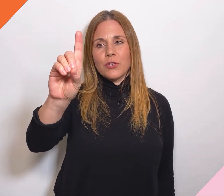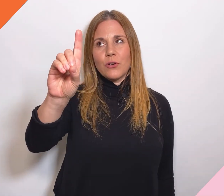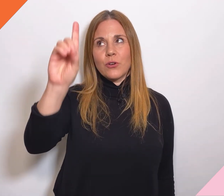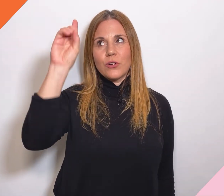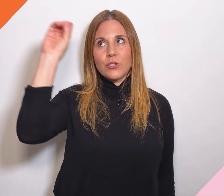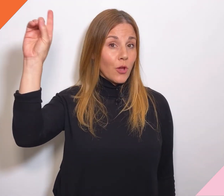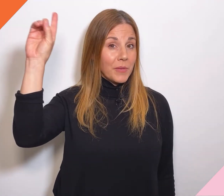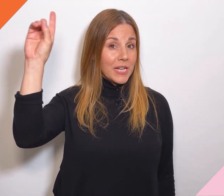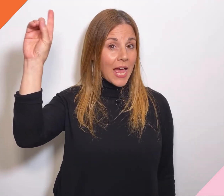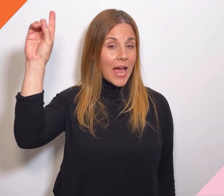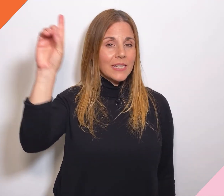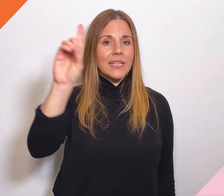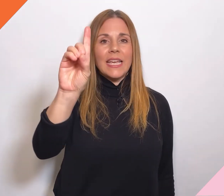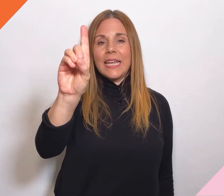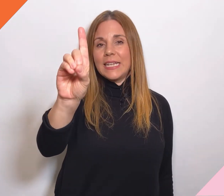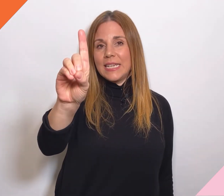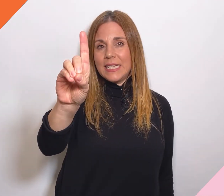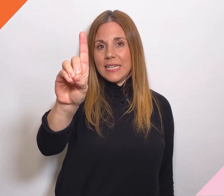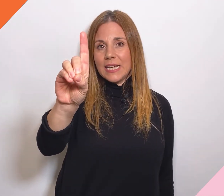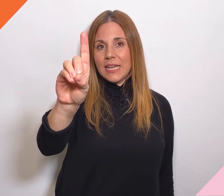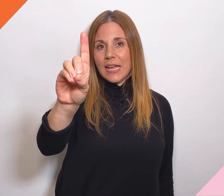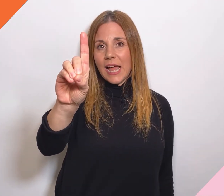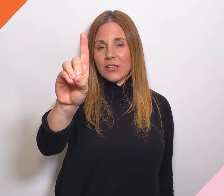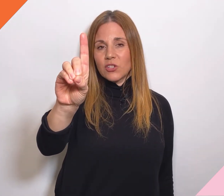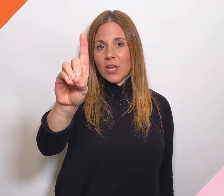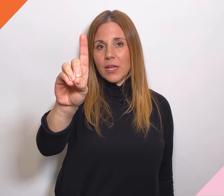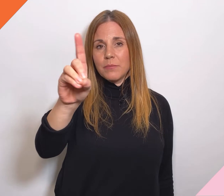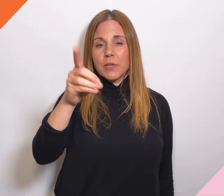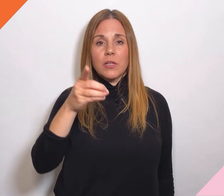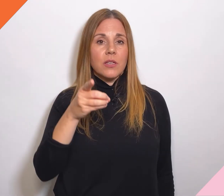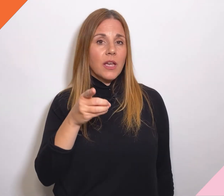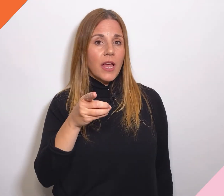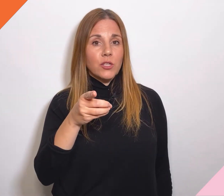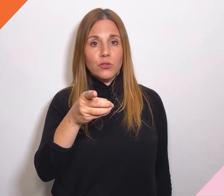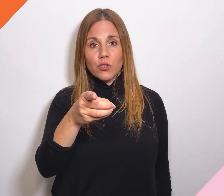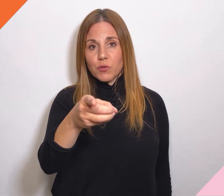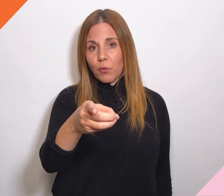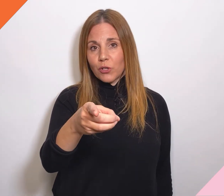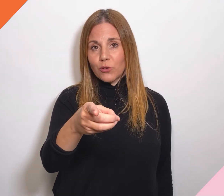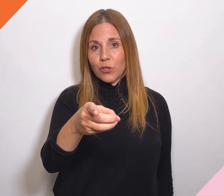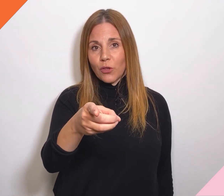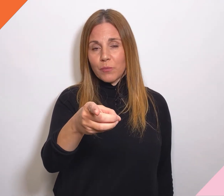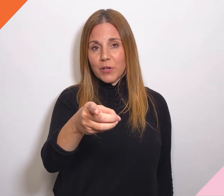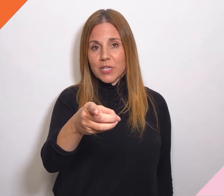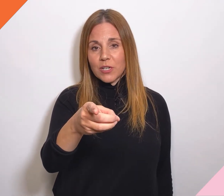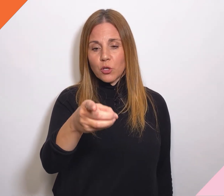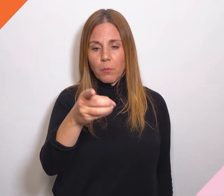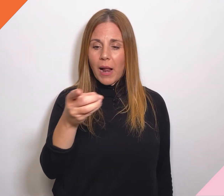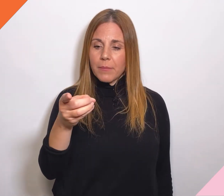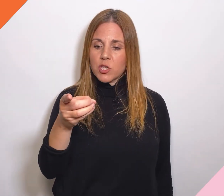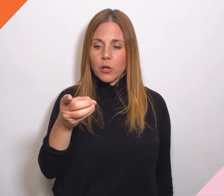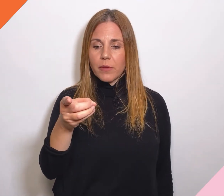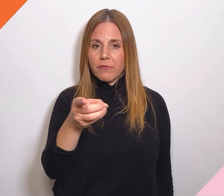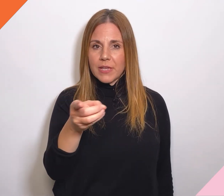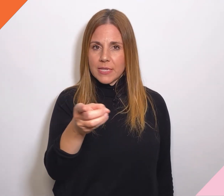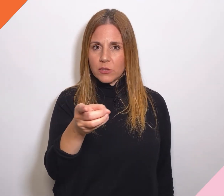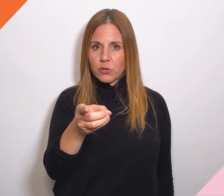your dominant hand in D hand shape, and you just point to the other person. Your palm is gonna be facing to the